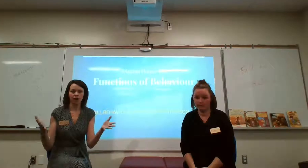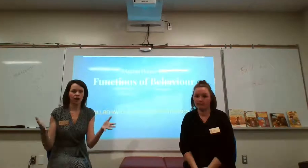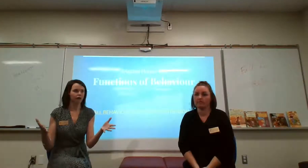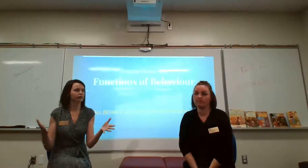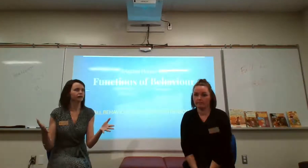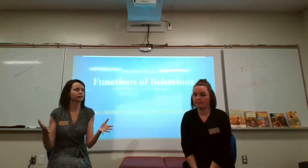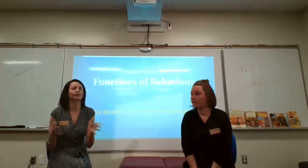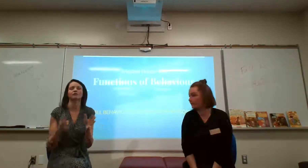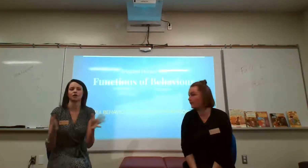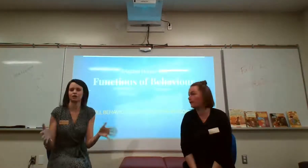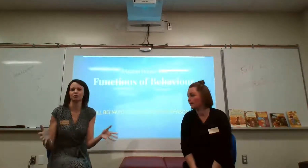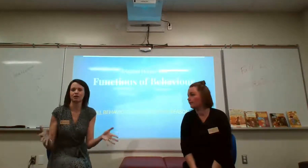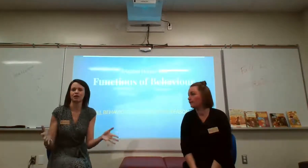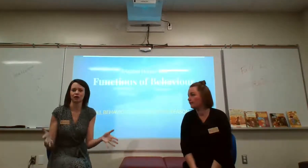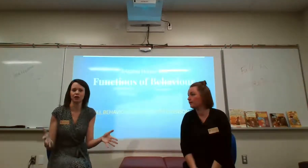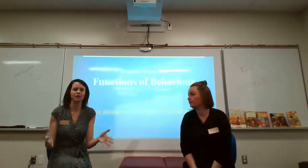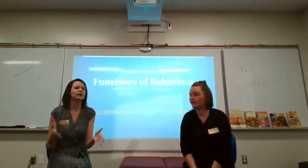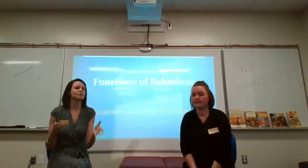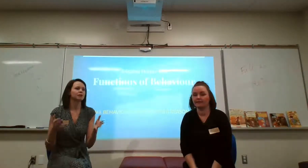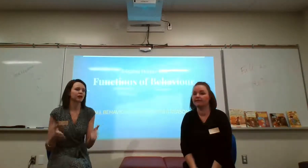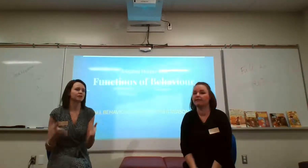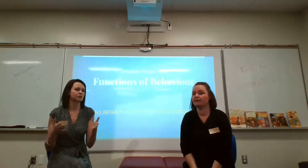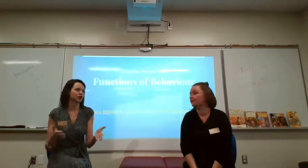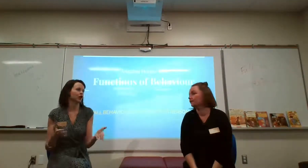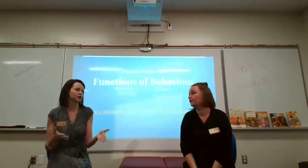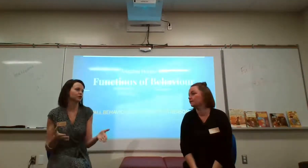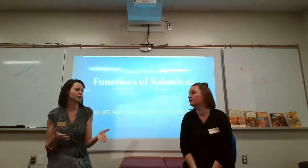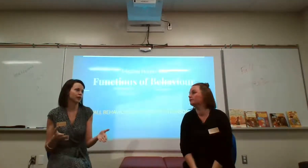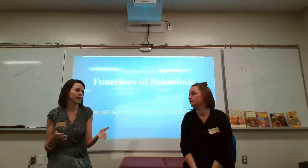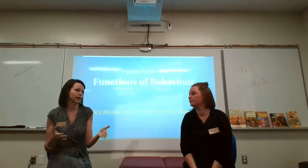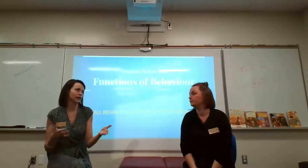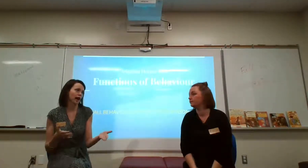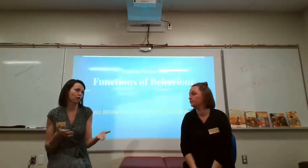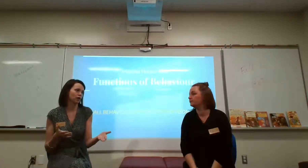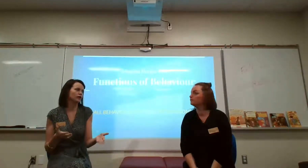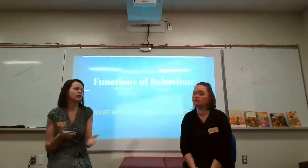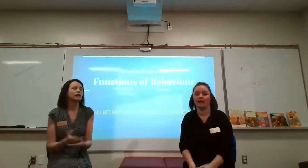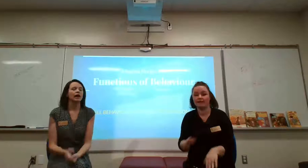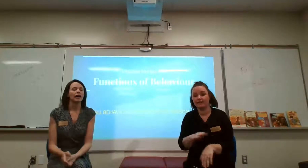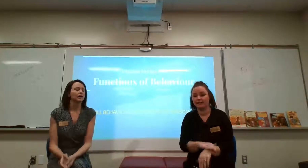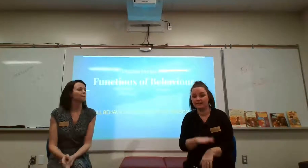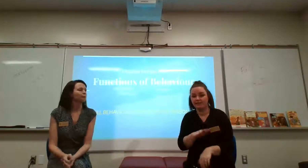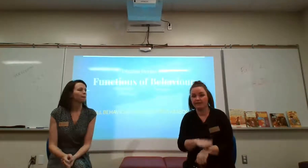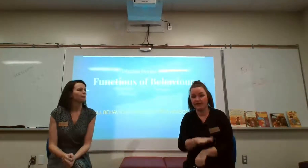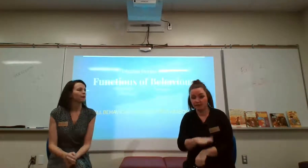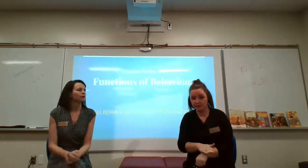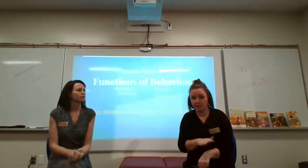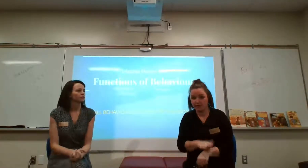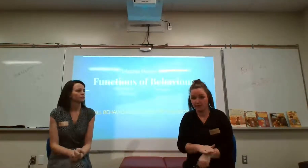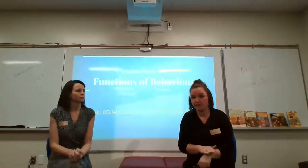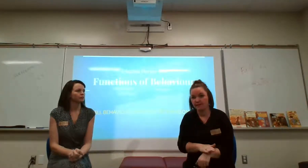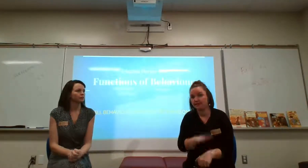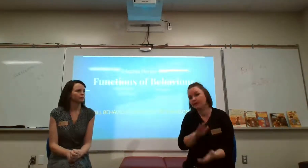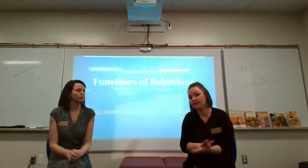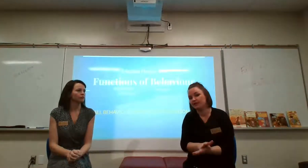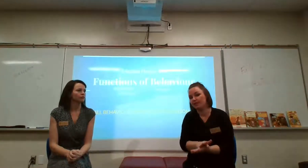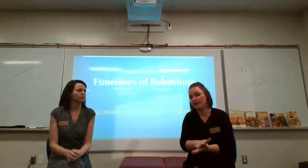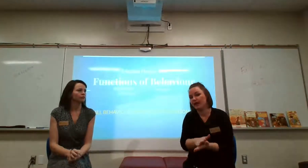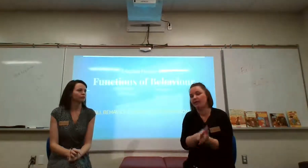oversimplify functions of behavior because it's really hard to do it in an hour. It's like 7 master's level courses and we're going to do it in 1 hour.